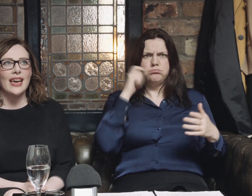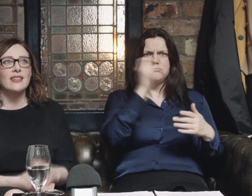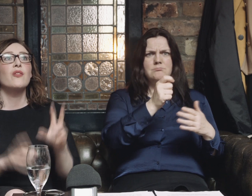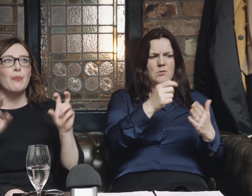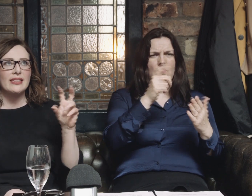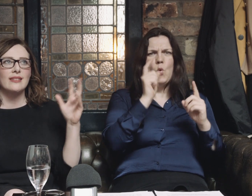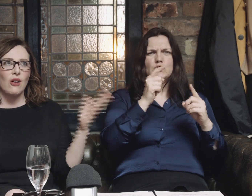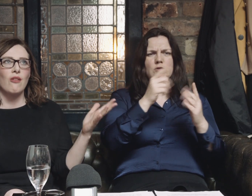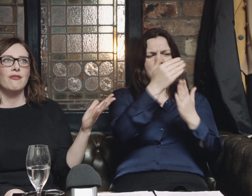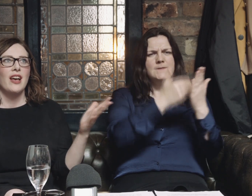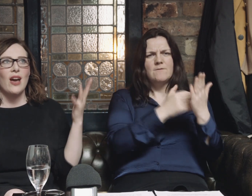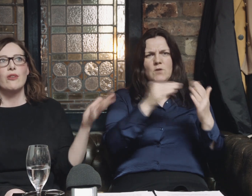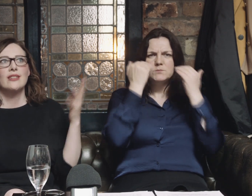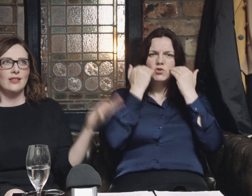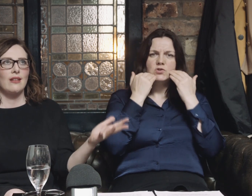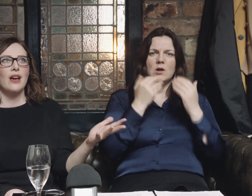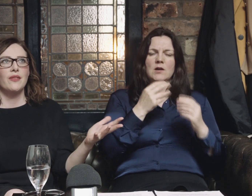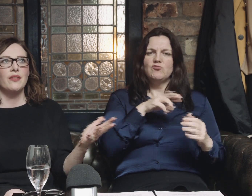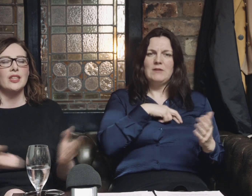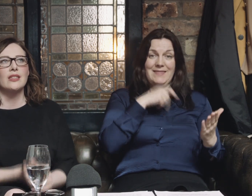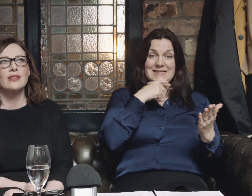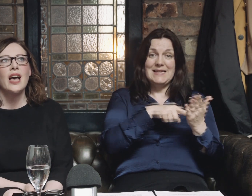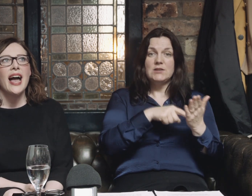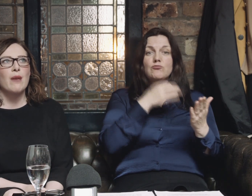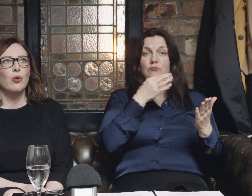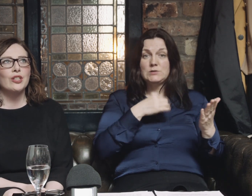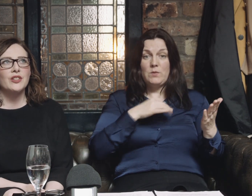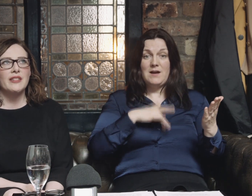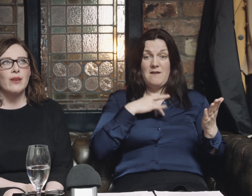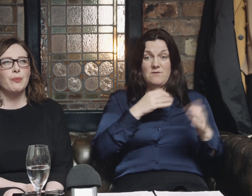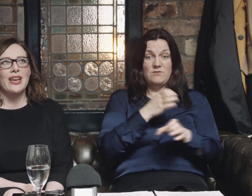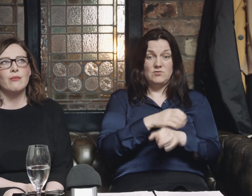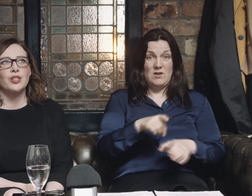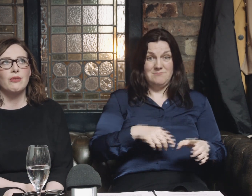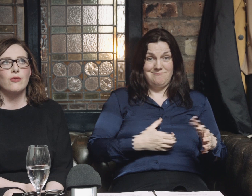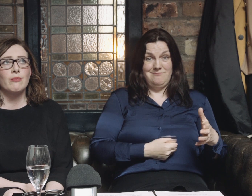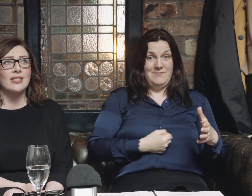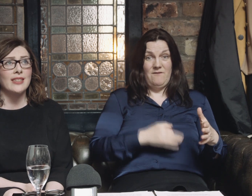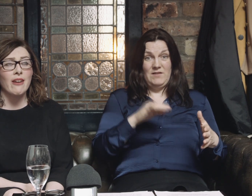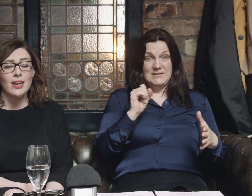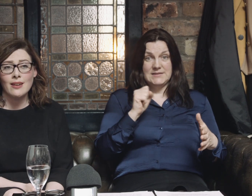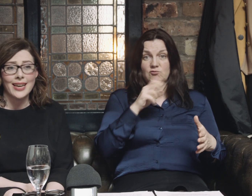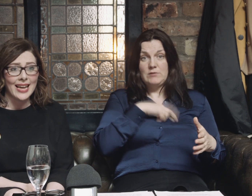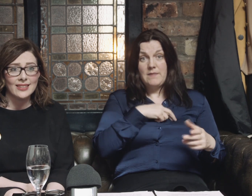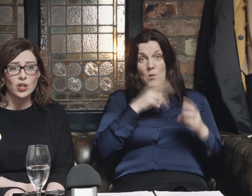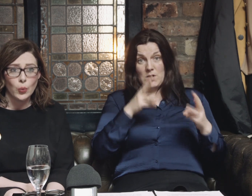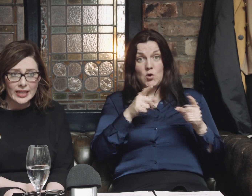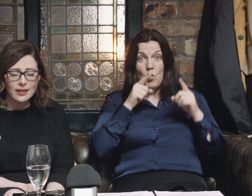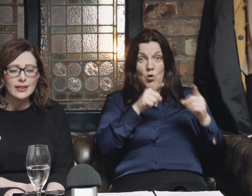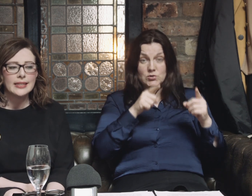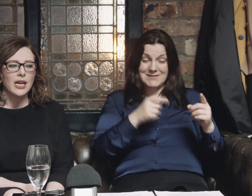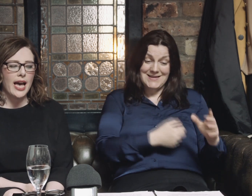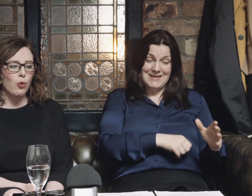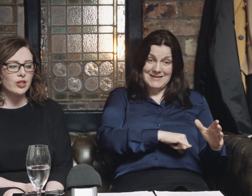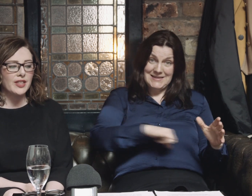in that case, on the basis of a risk to the life of the fetus. Orders that they would be able to perform a caesarean against her